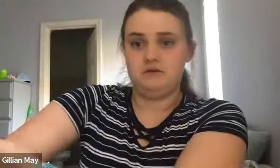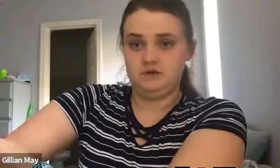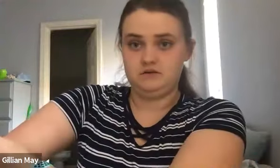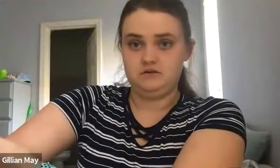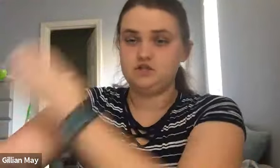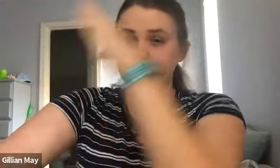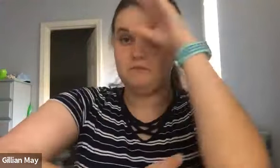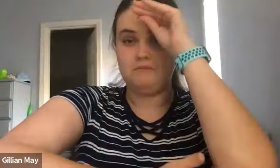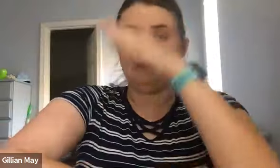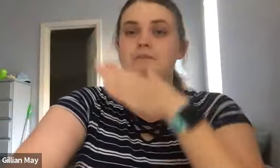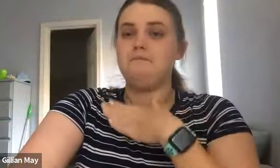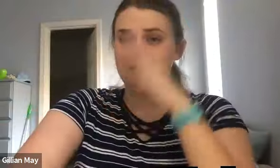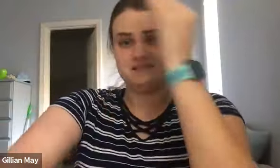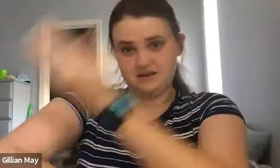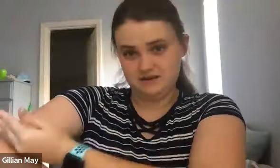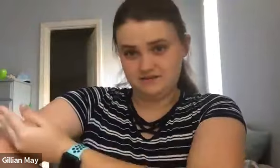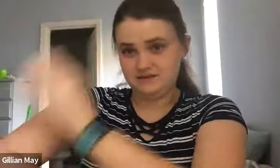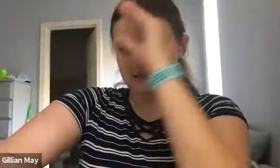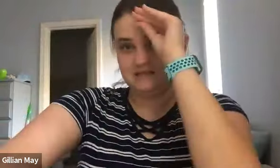baby. So like my son.